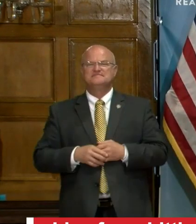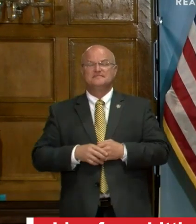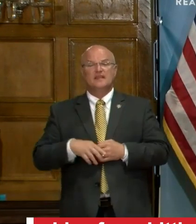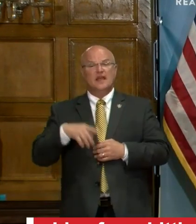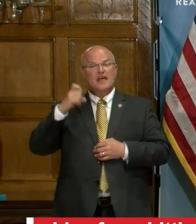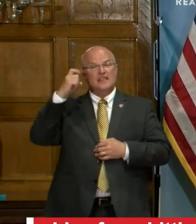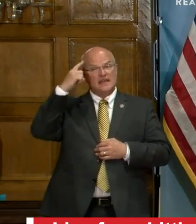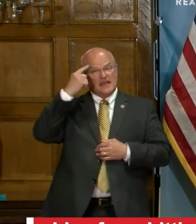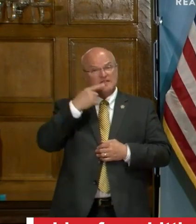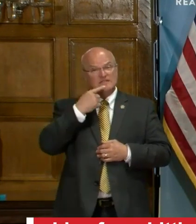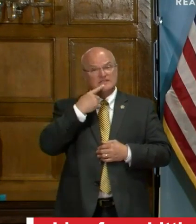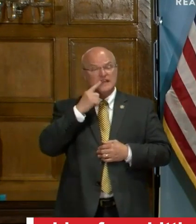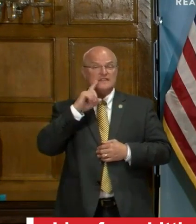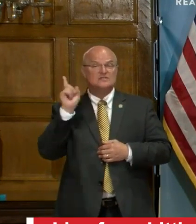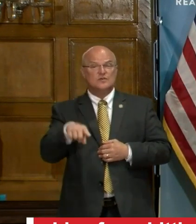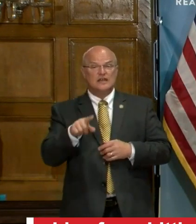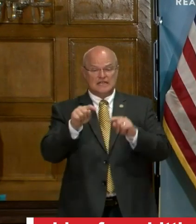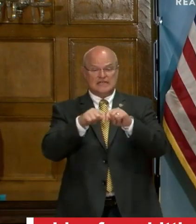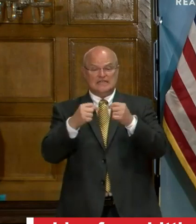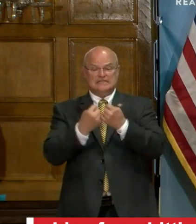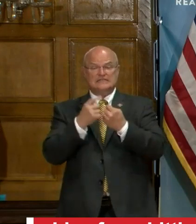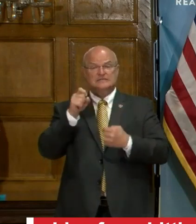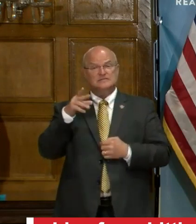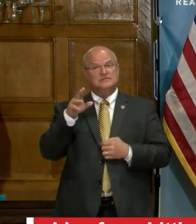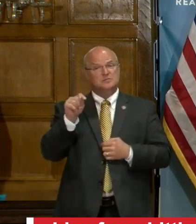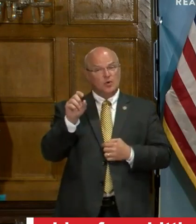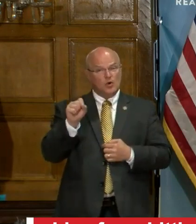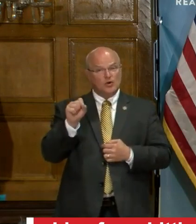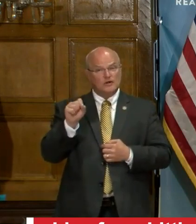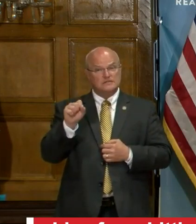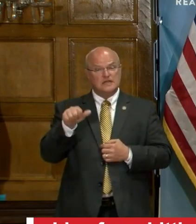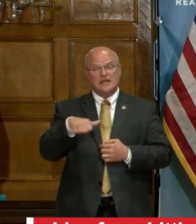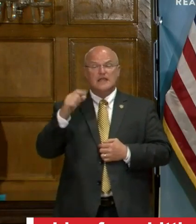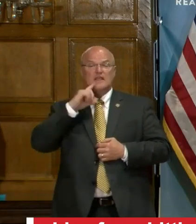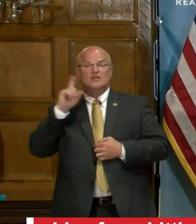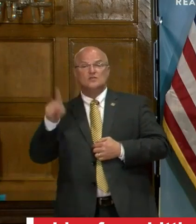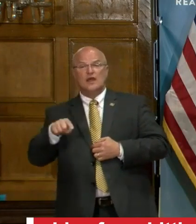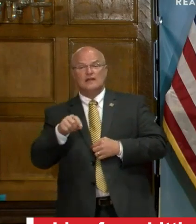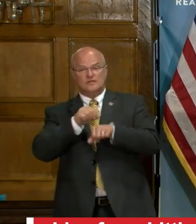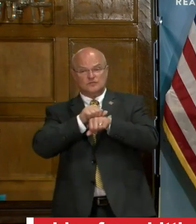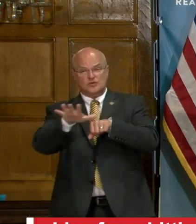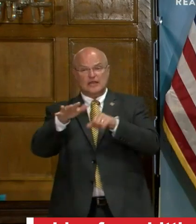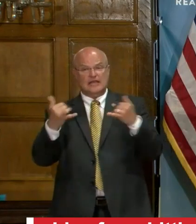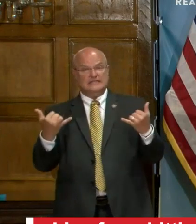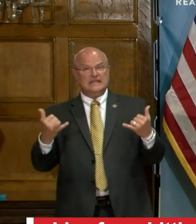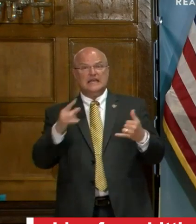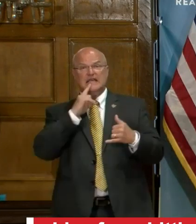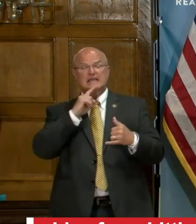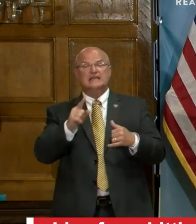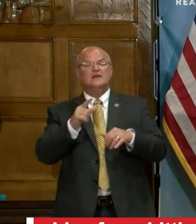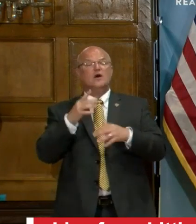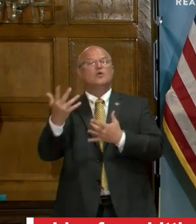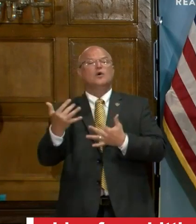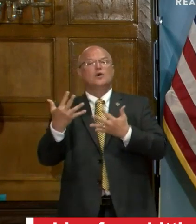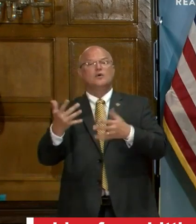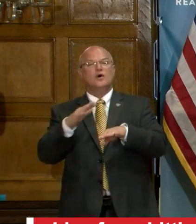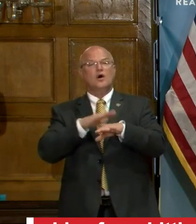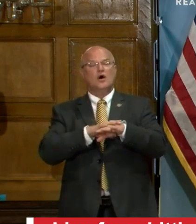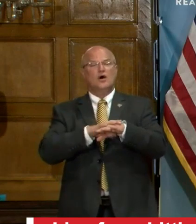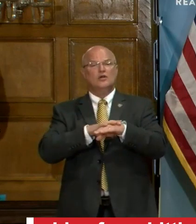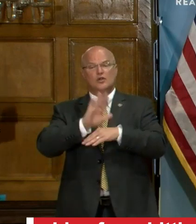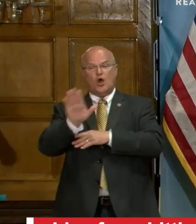The governor has mentioned the directive on team sports. The other directive that we're putting out today is the long-awaited one